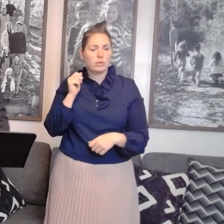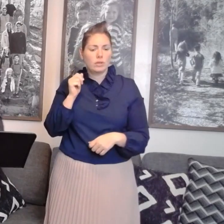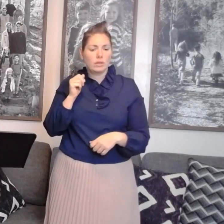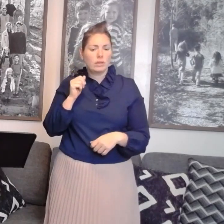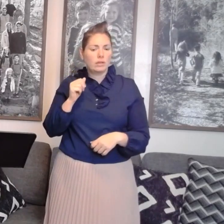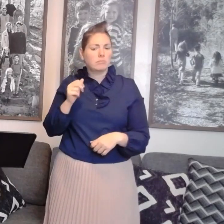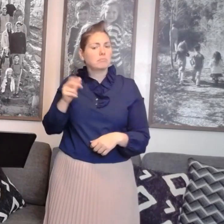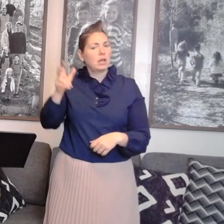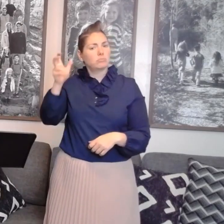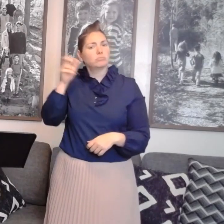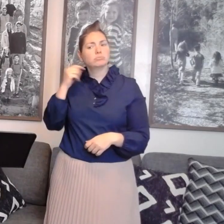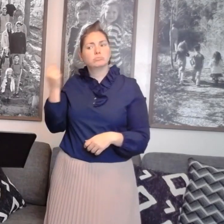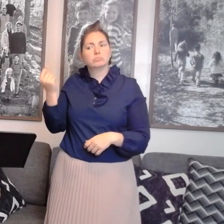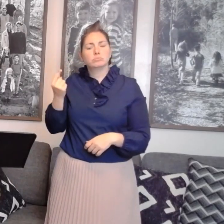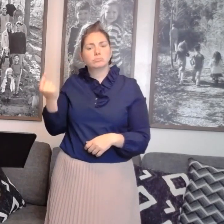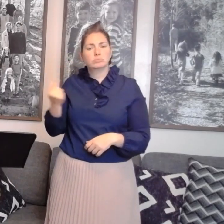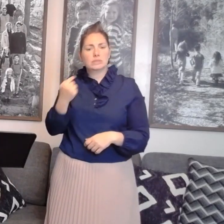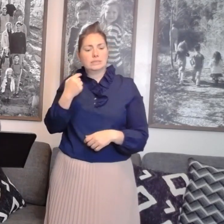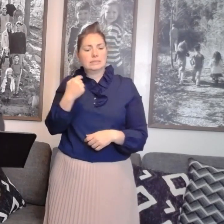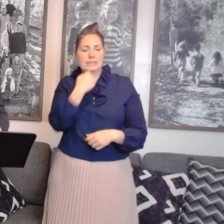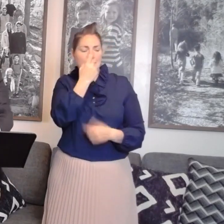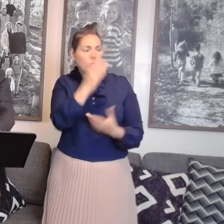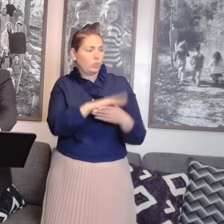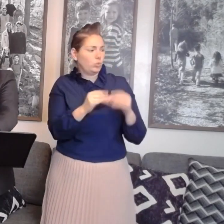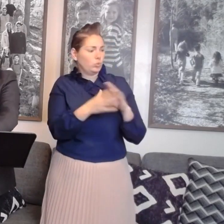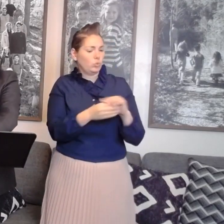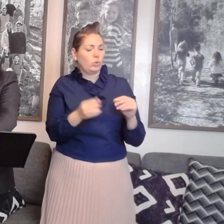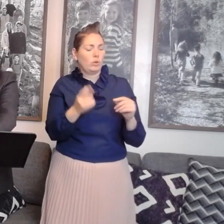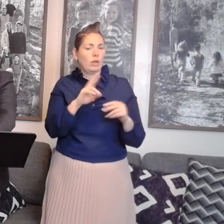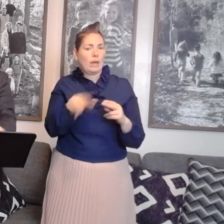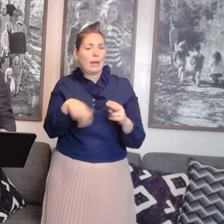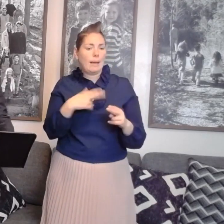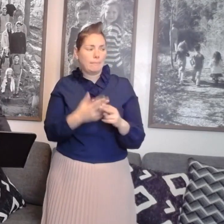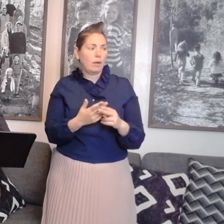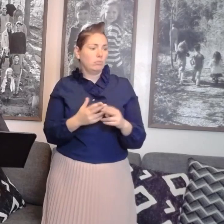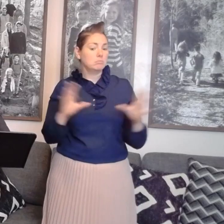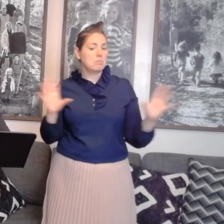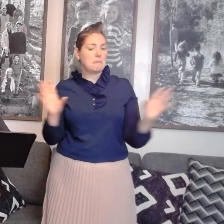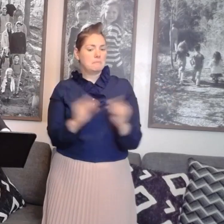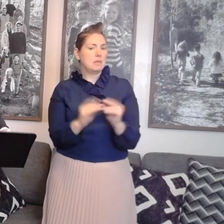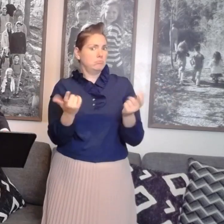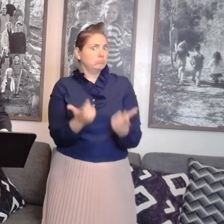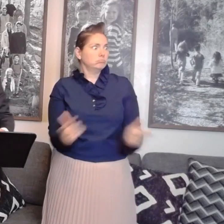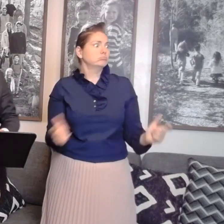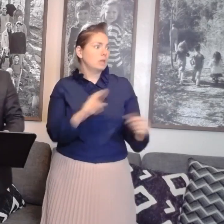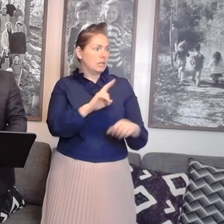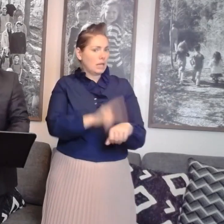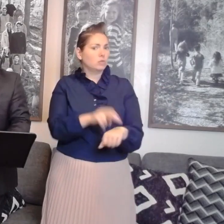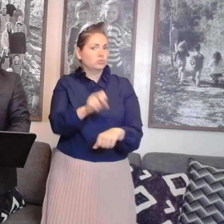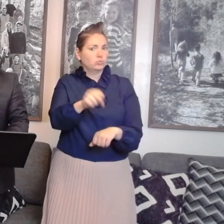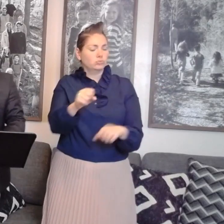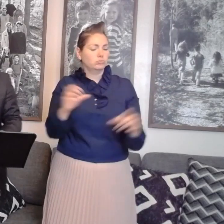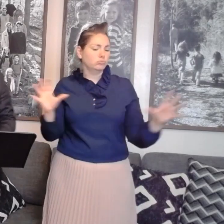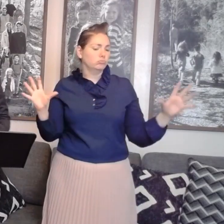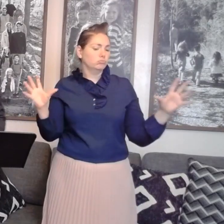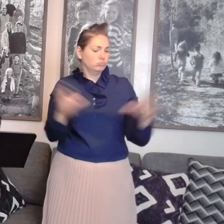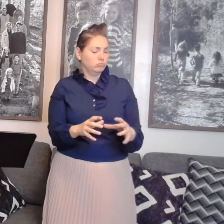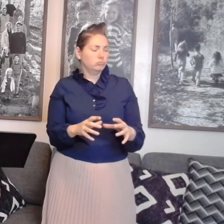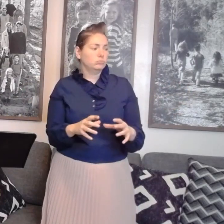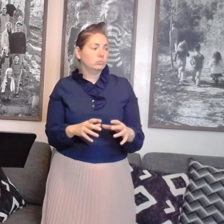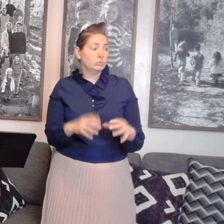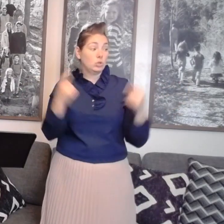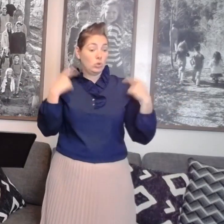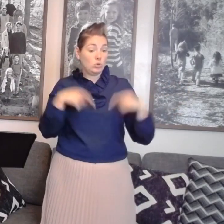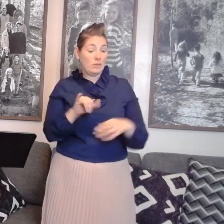I heard a minister tell a story about a large national meeting that he was in. And he said in that